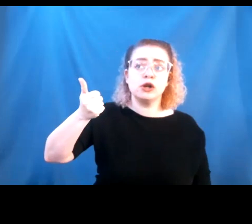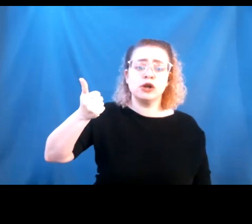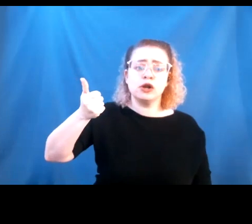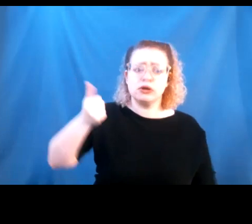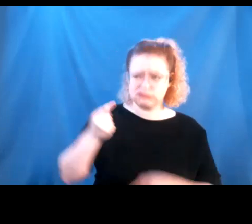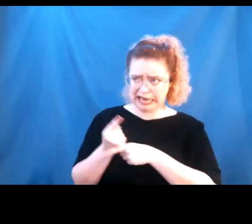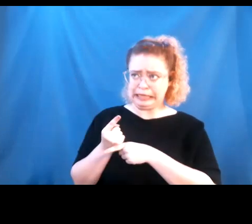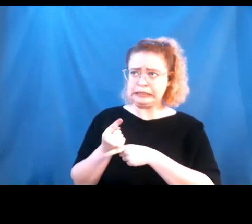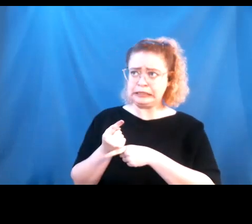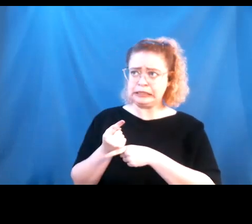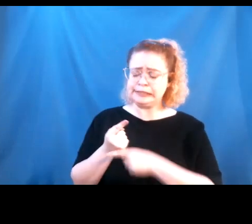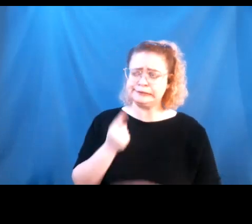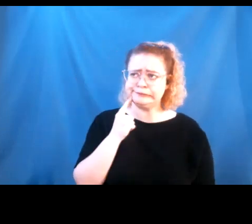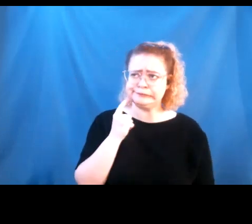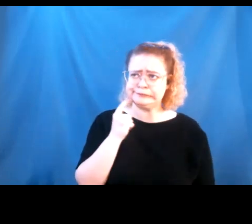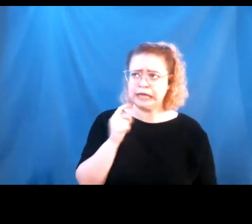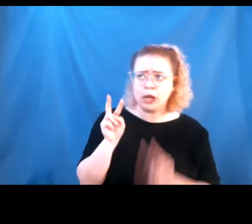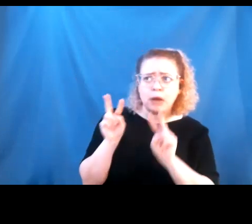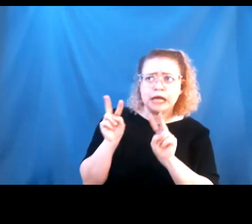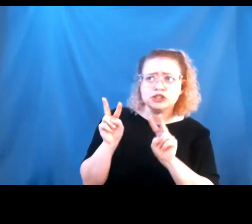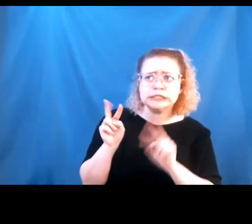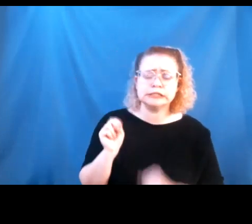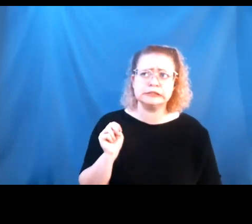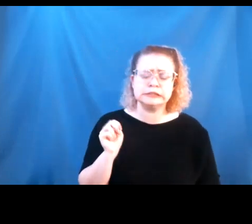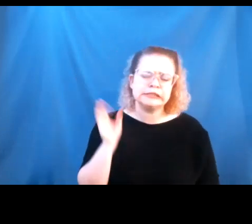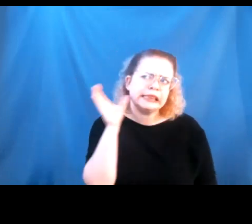Dinah watches and listens.